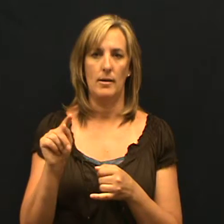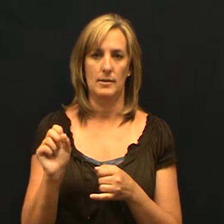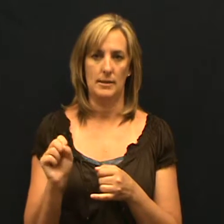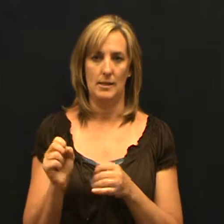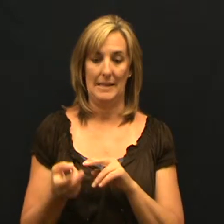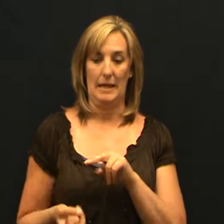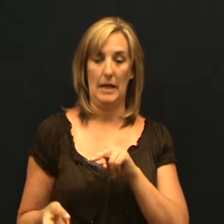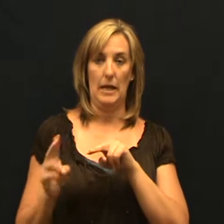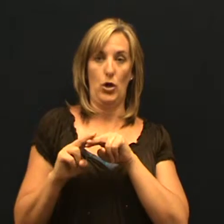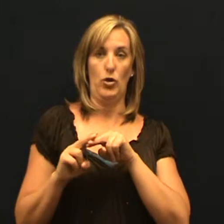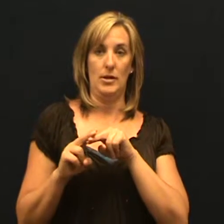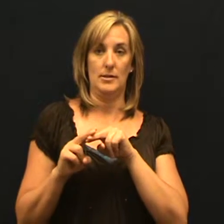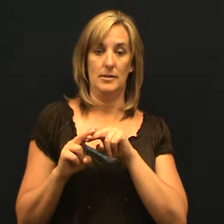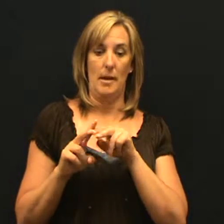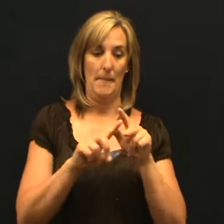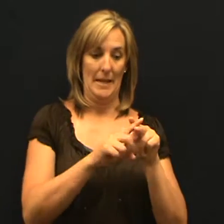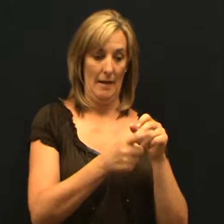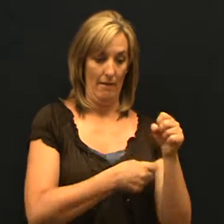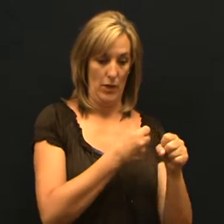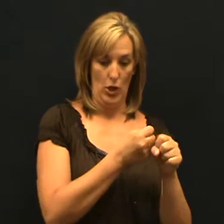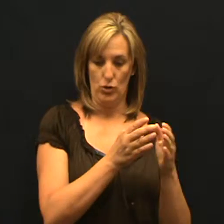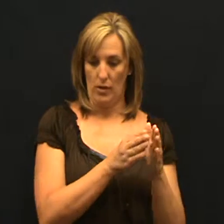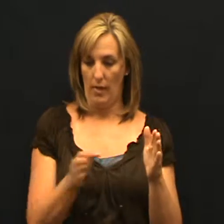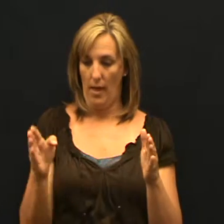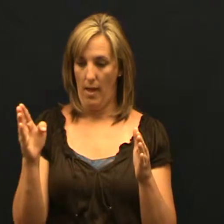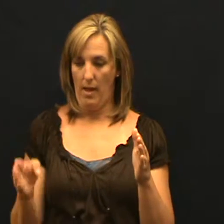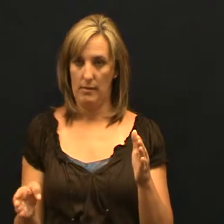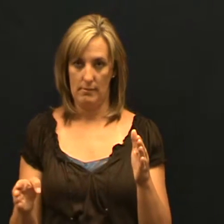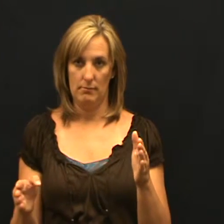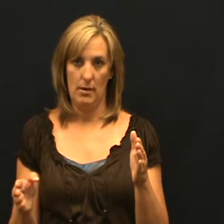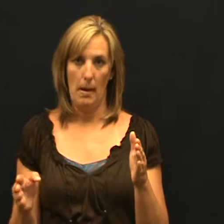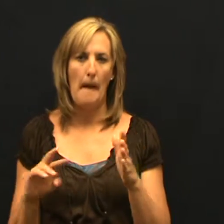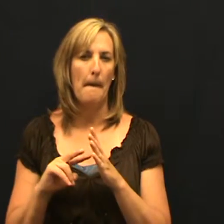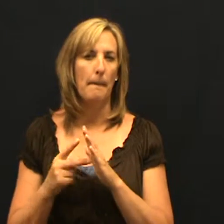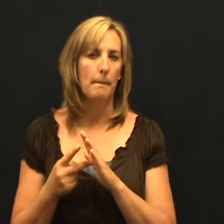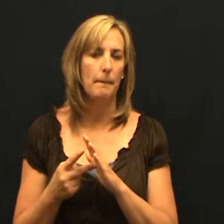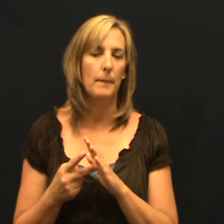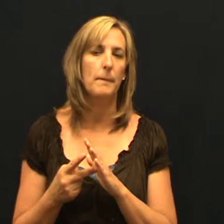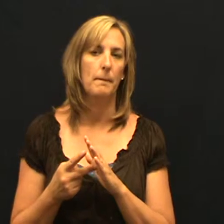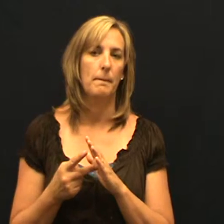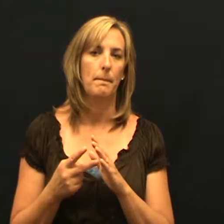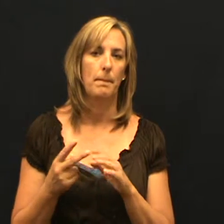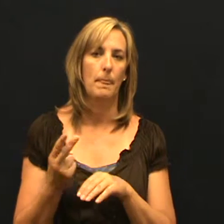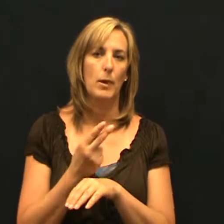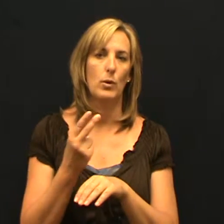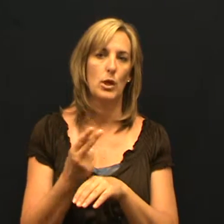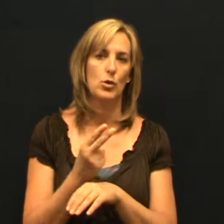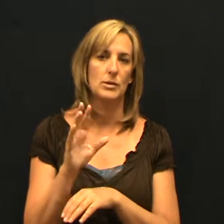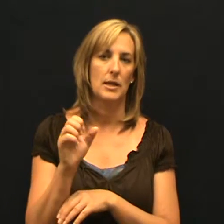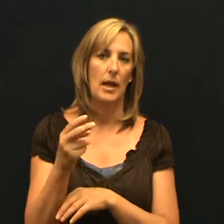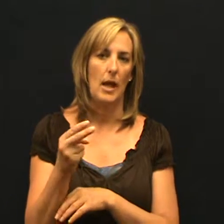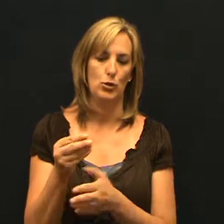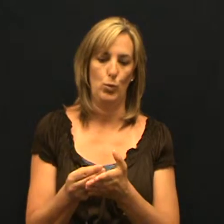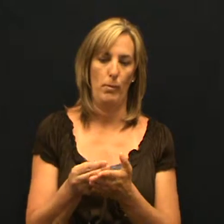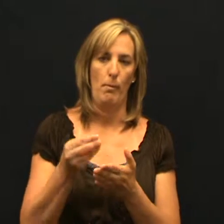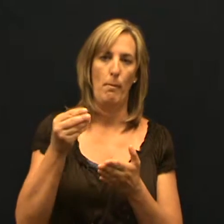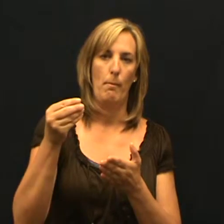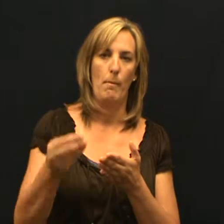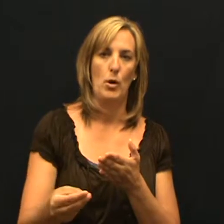So that must have used some cash to purchase that additional inventory. So we're going to